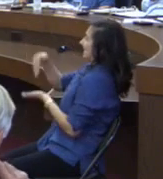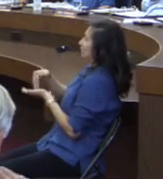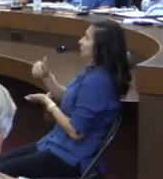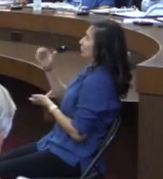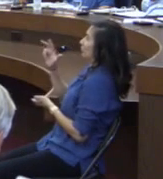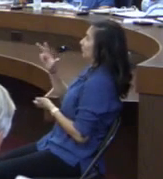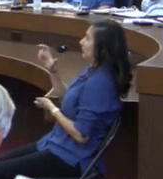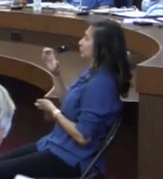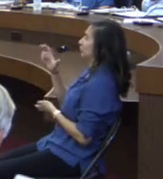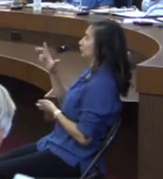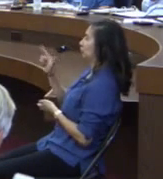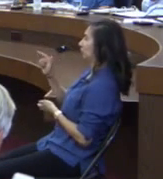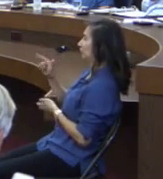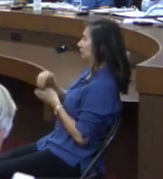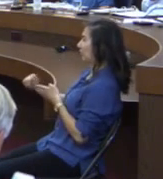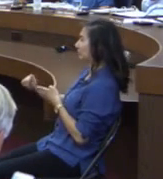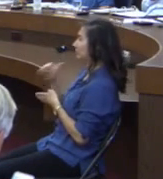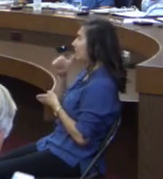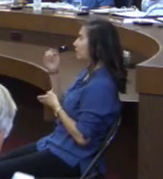$14,321.